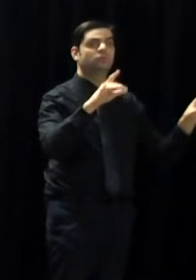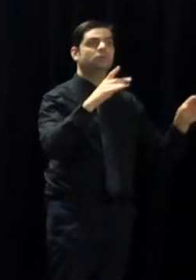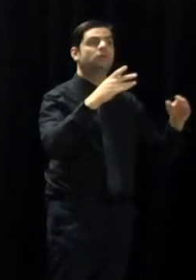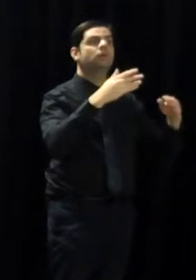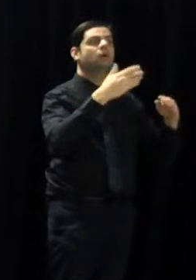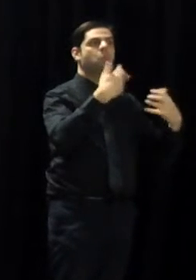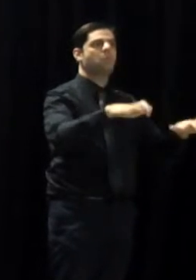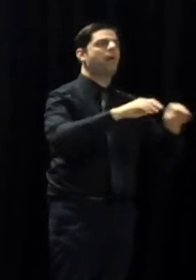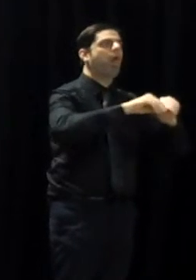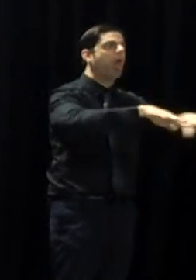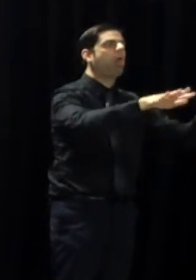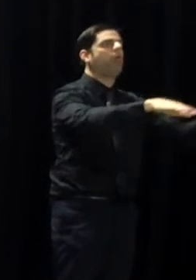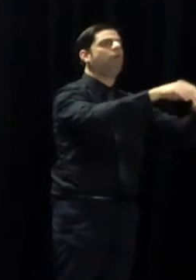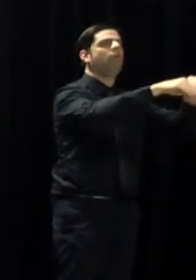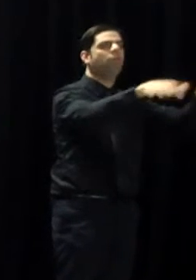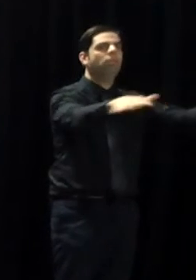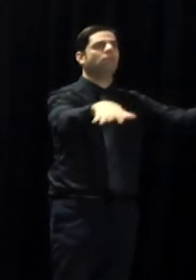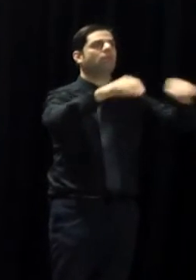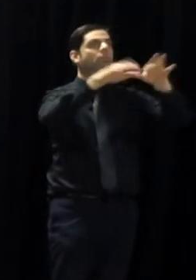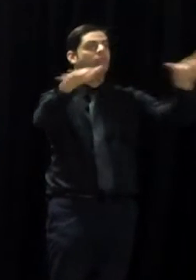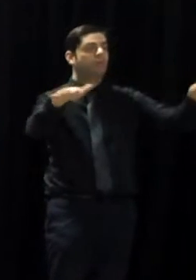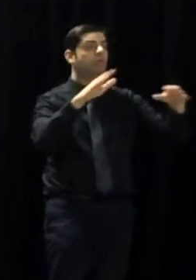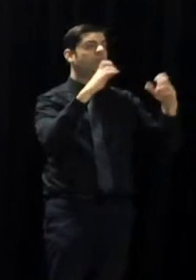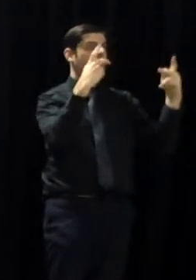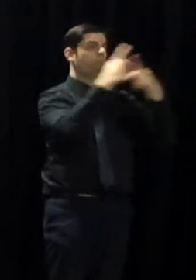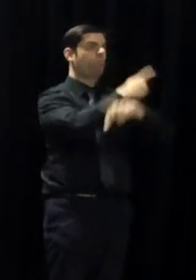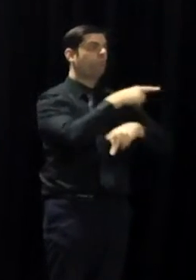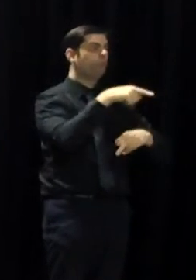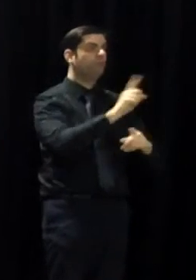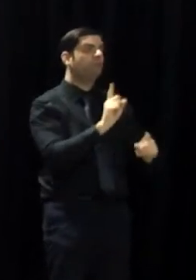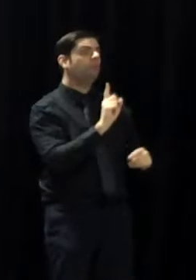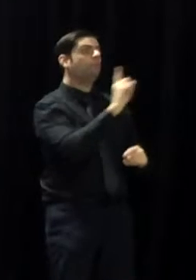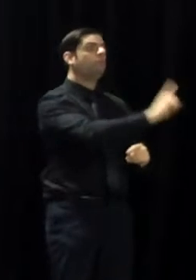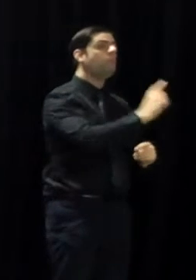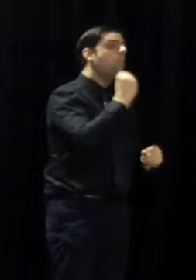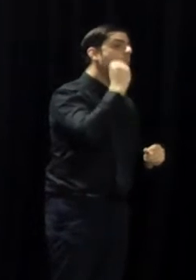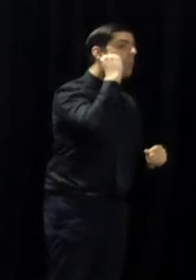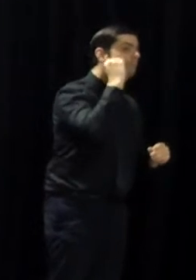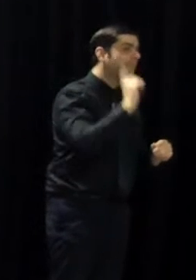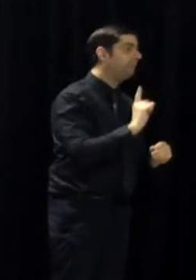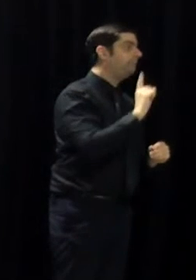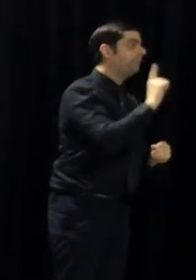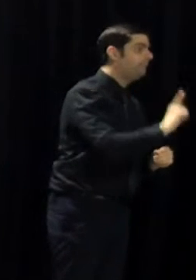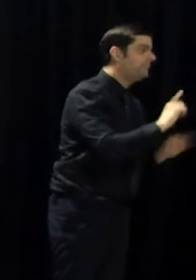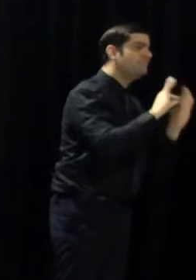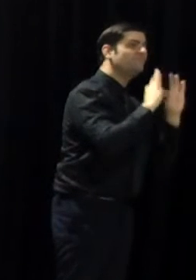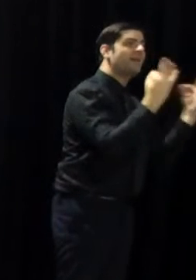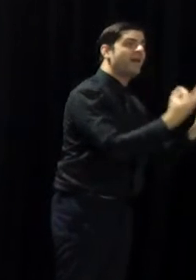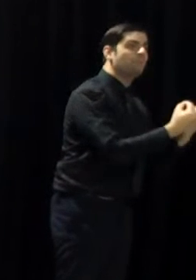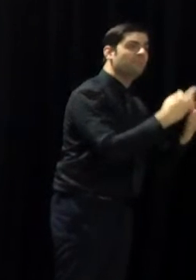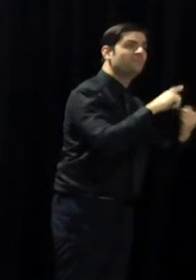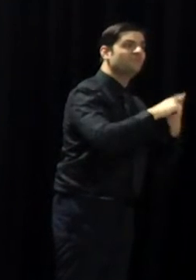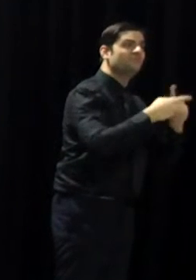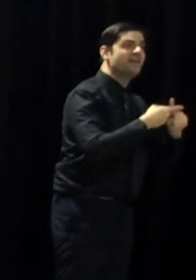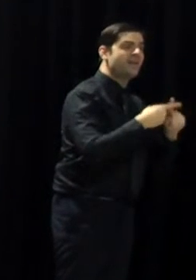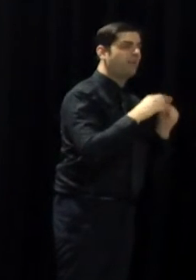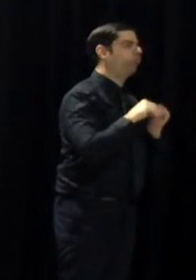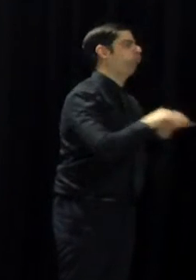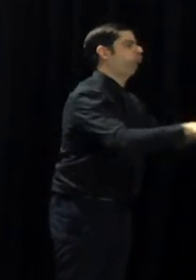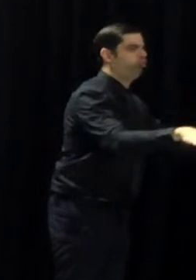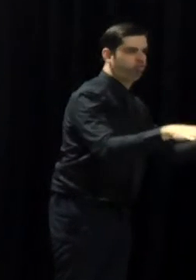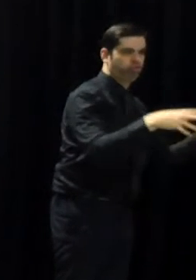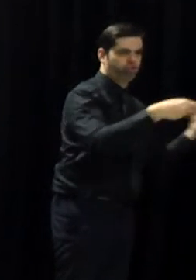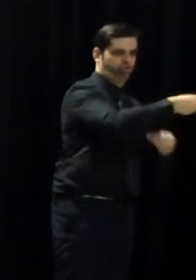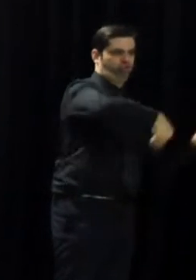We've seen how vicious this virus is and how it impacts our seniors.